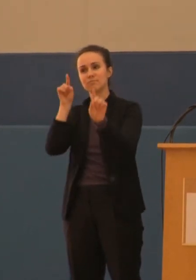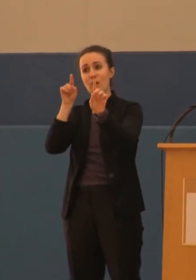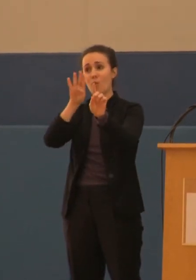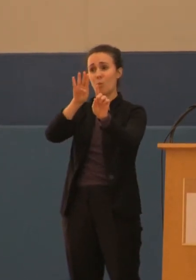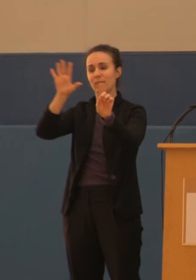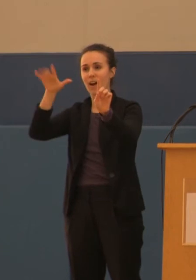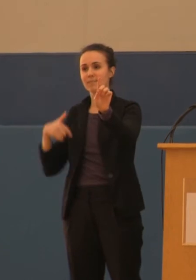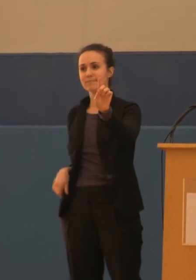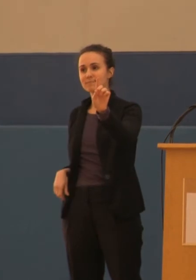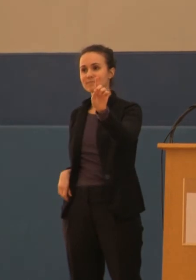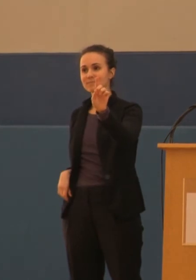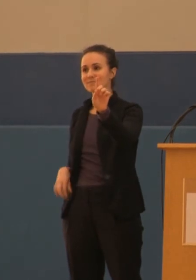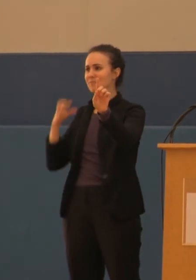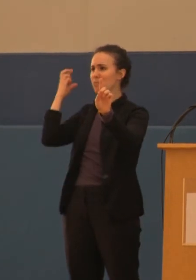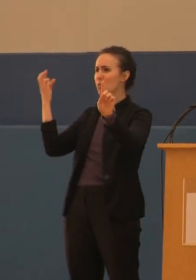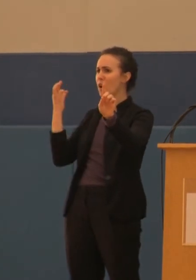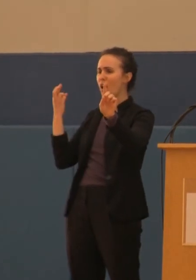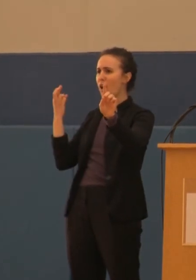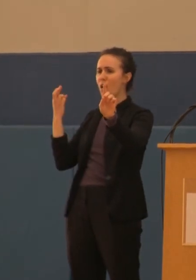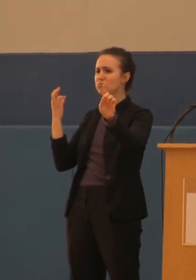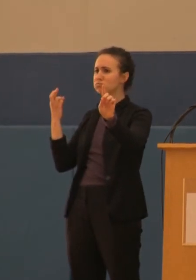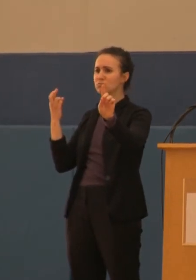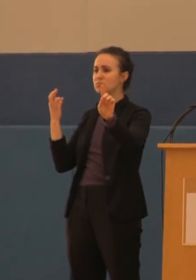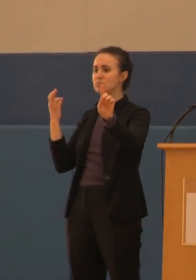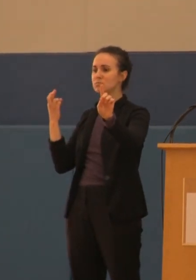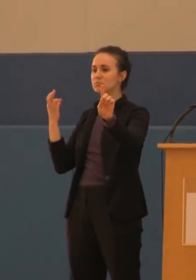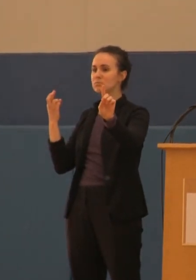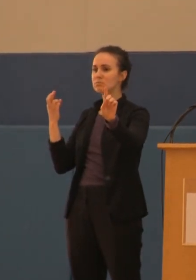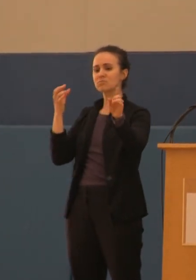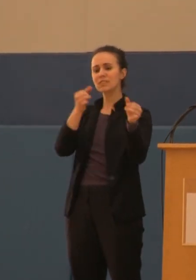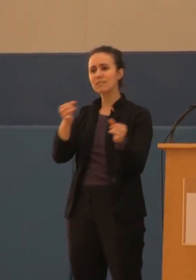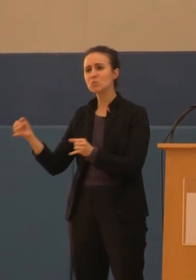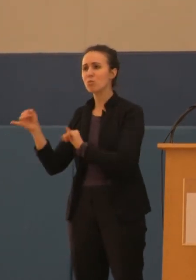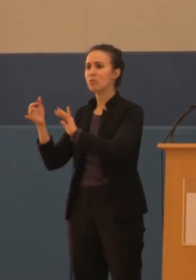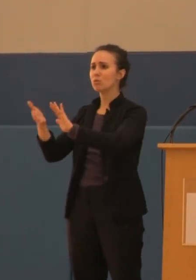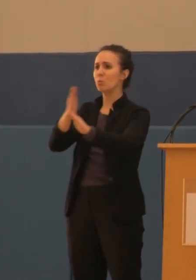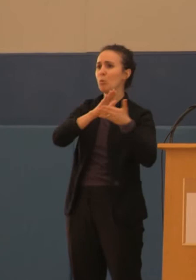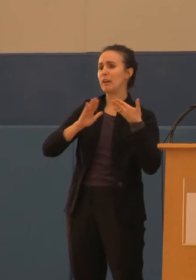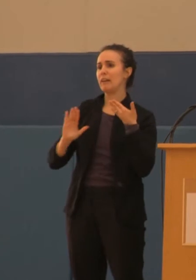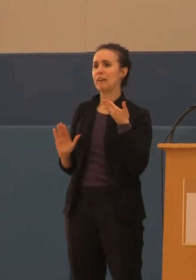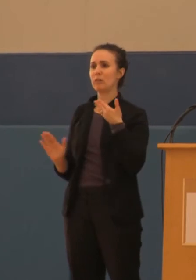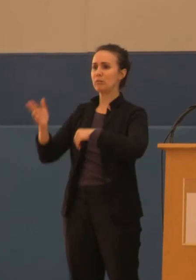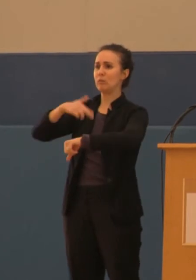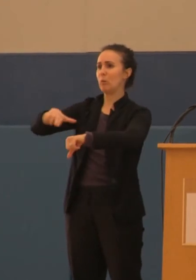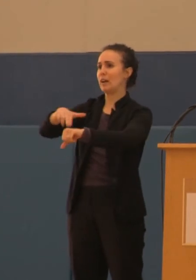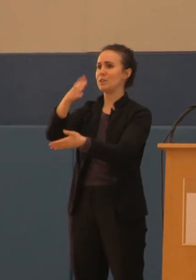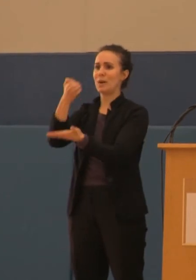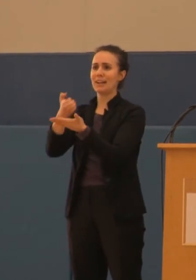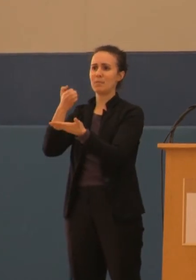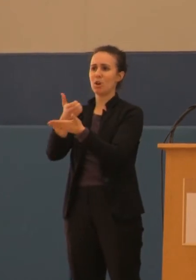45, was not because of individual or community or national